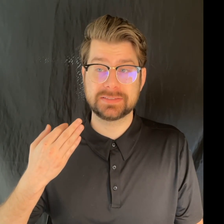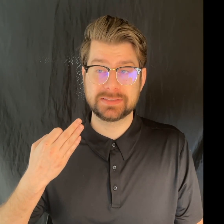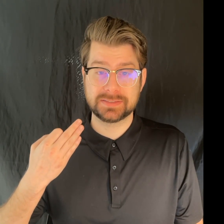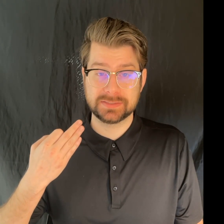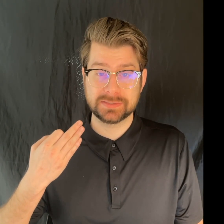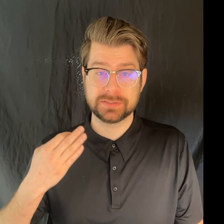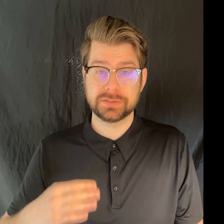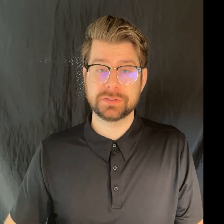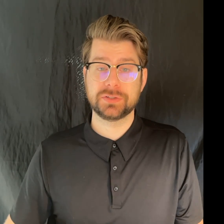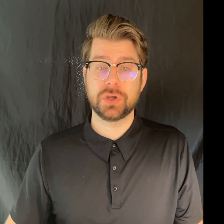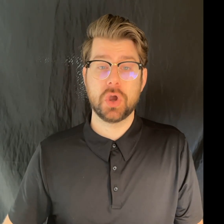hats,